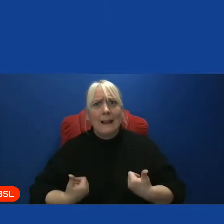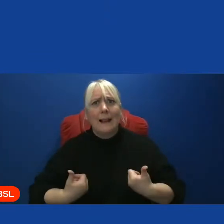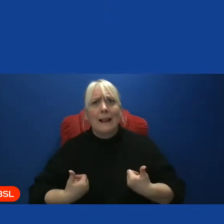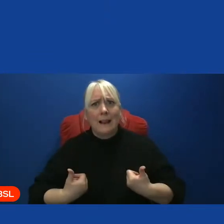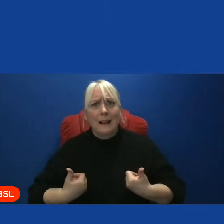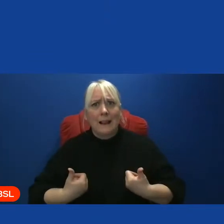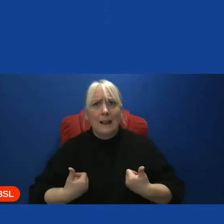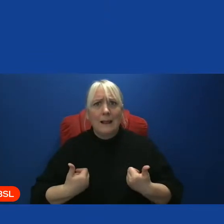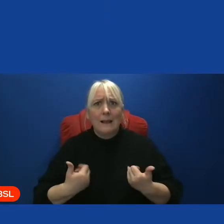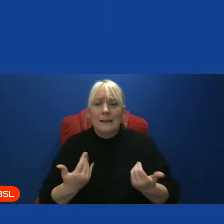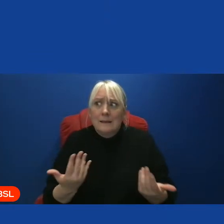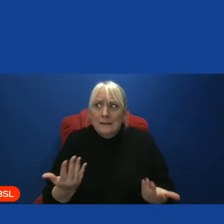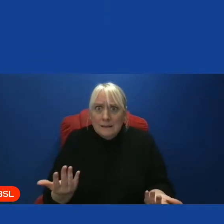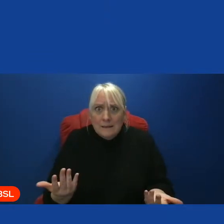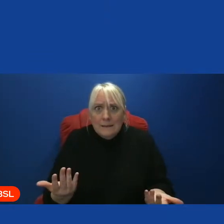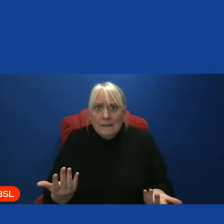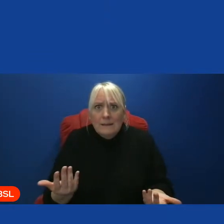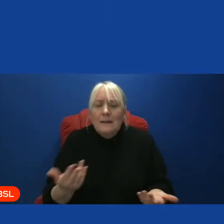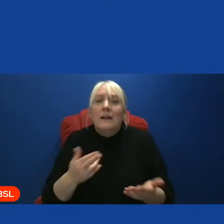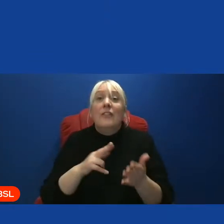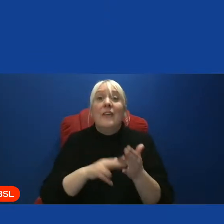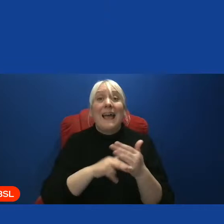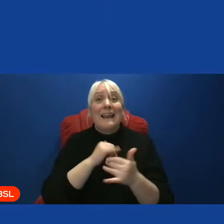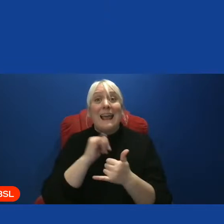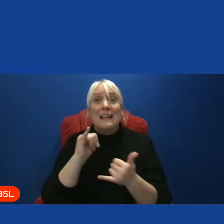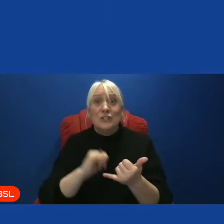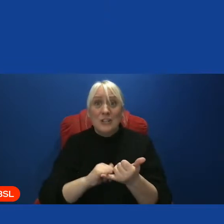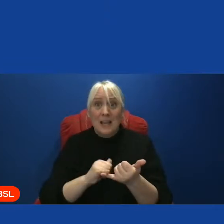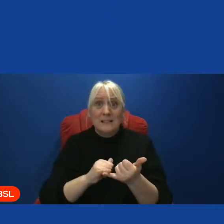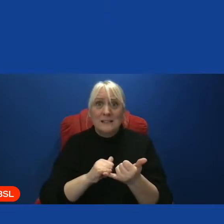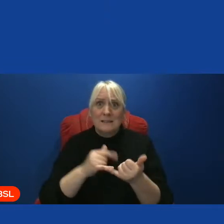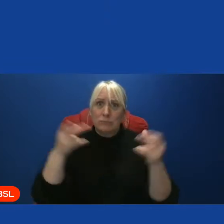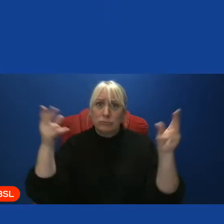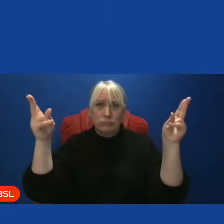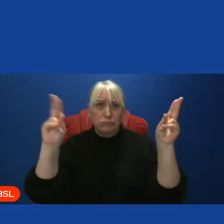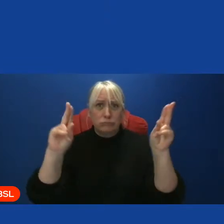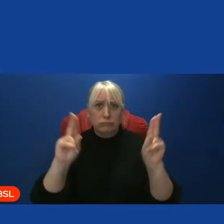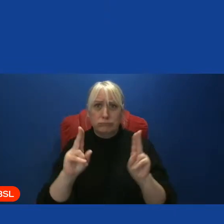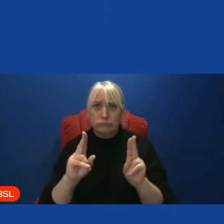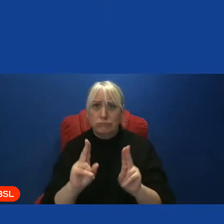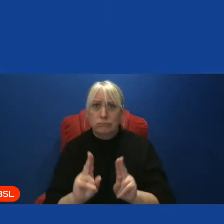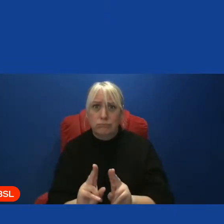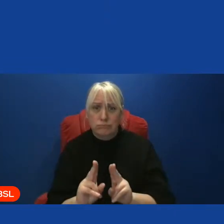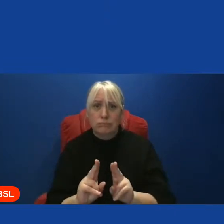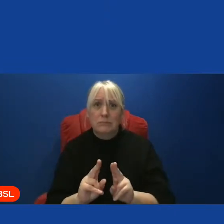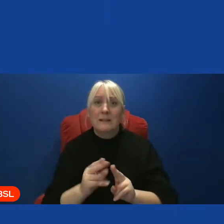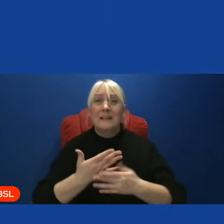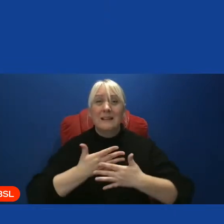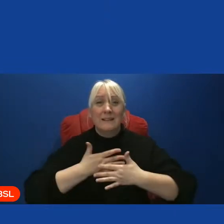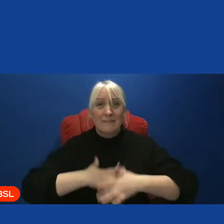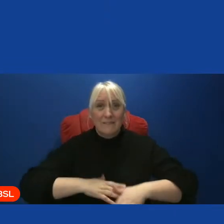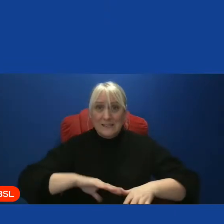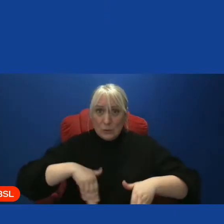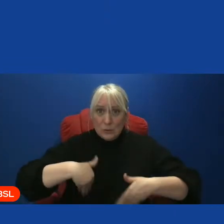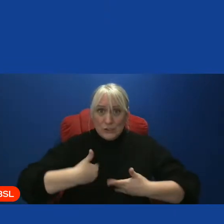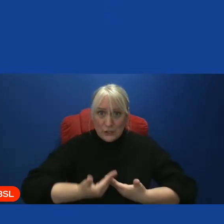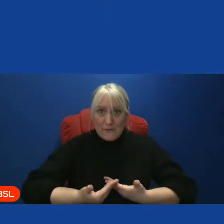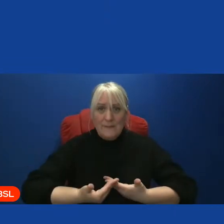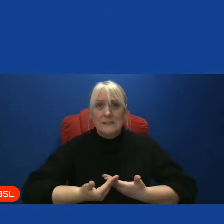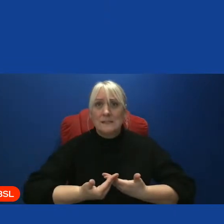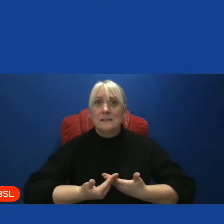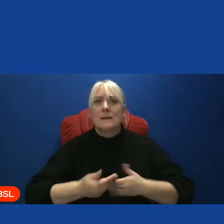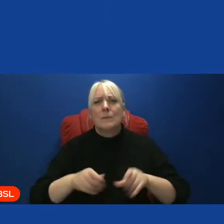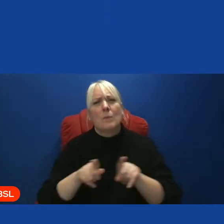Clearly the destruction of the NHS, both the physical services, if you like, and the mental